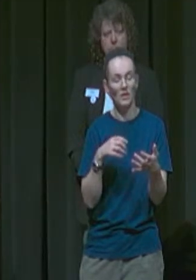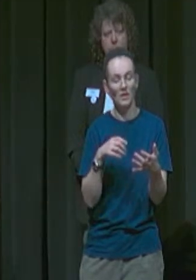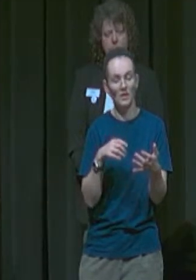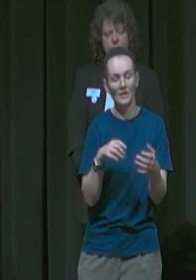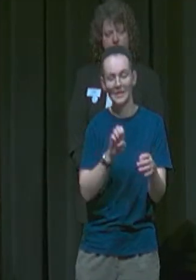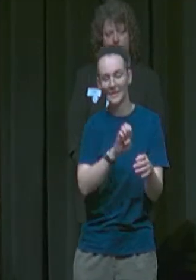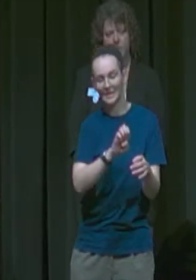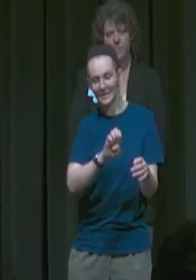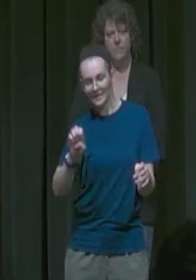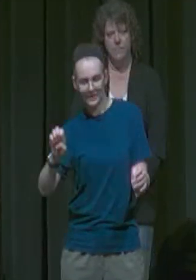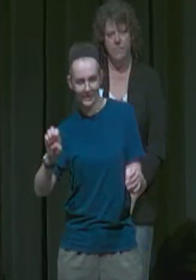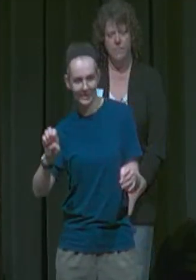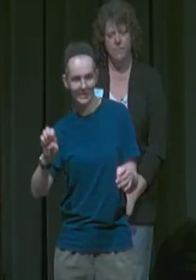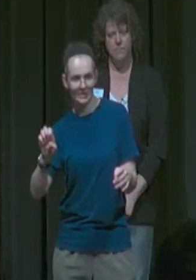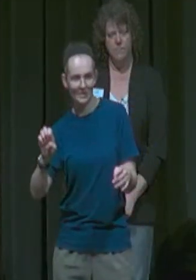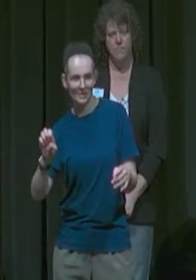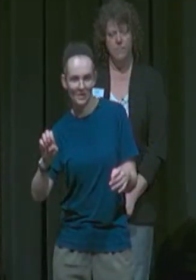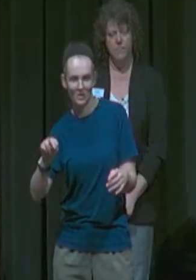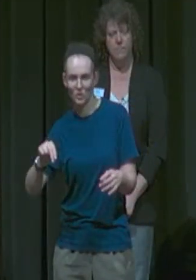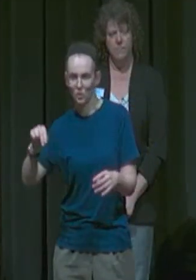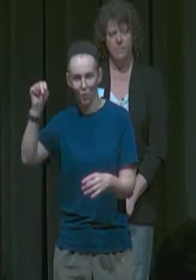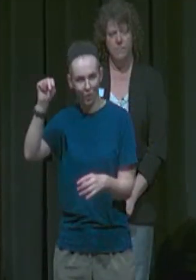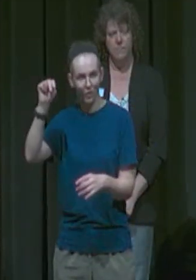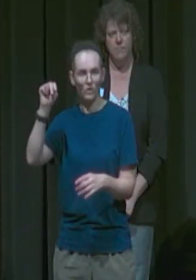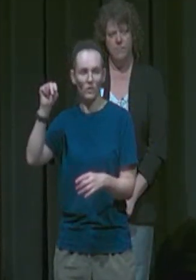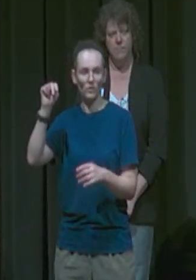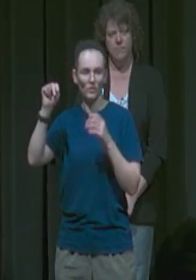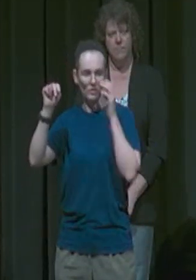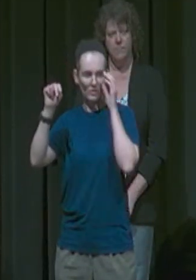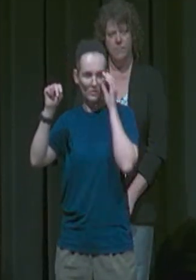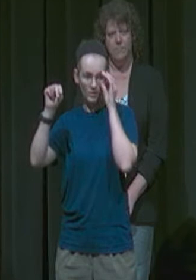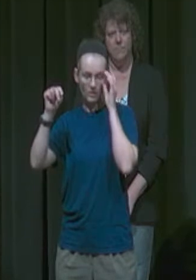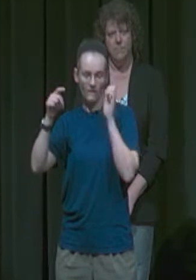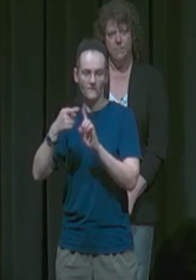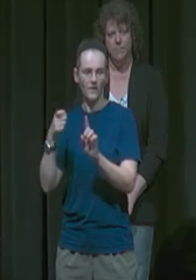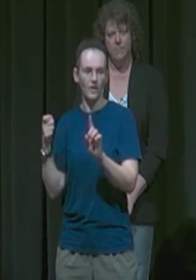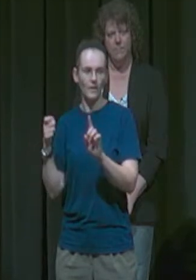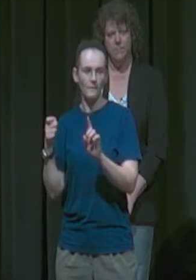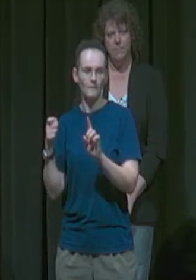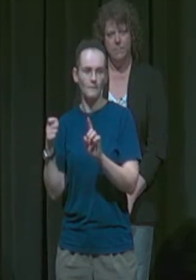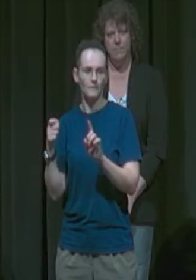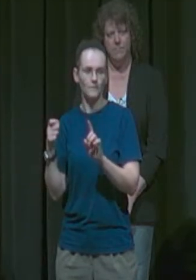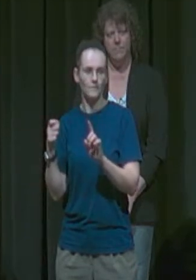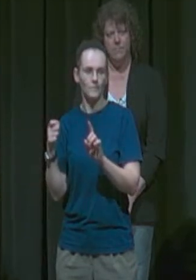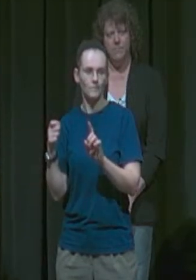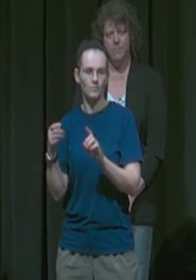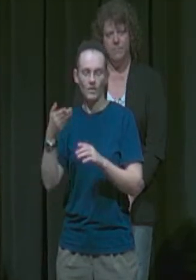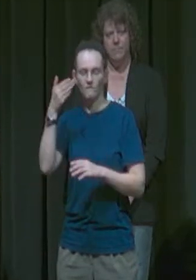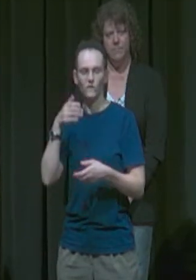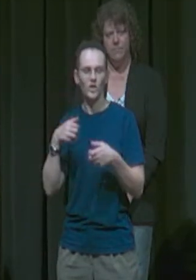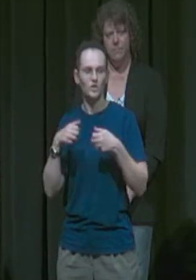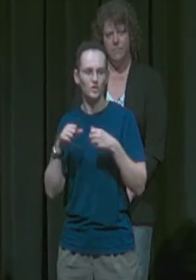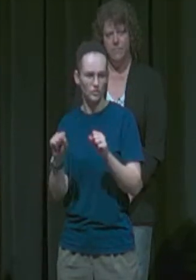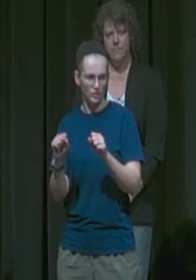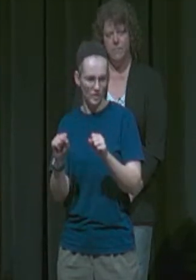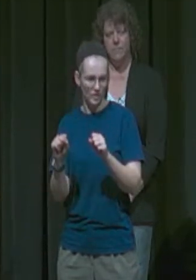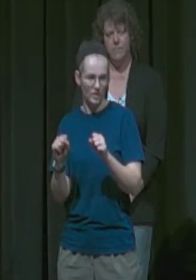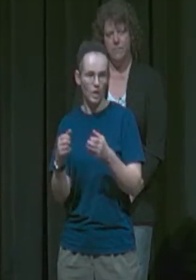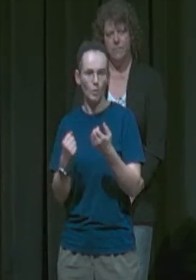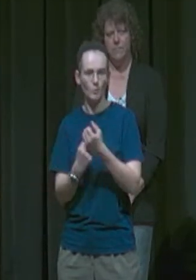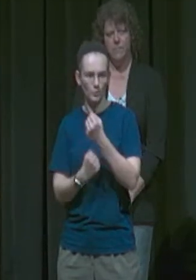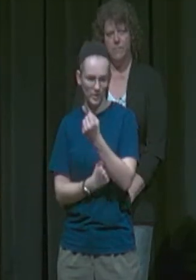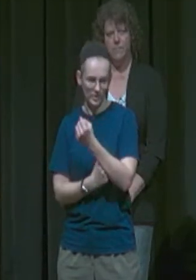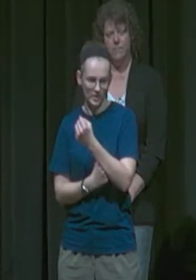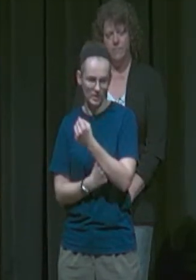and east and north from the Front Street